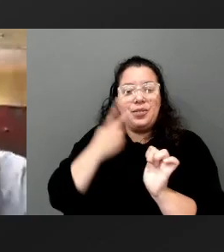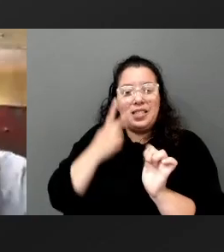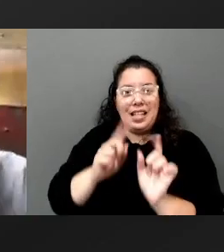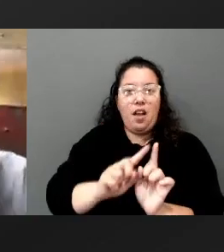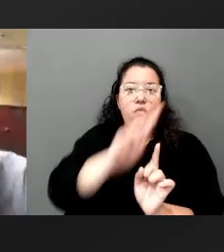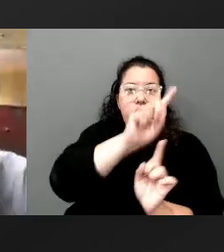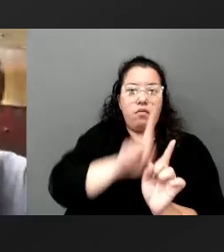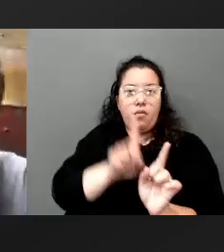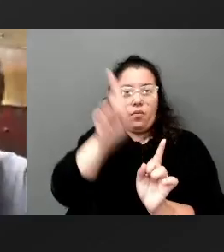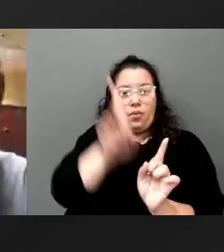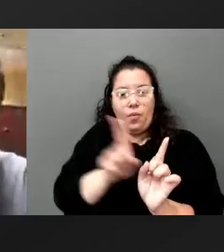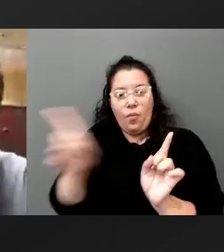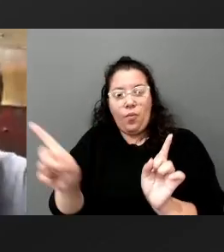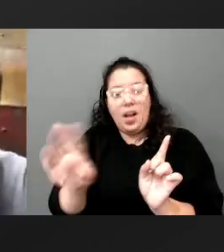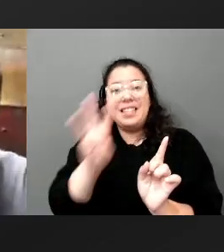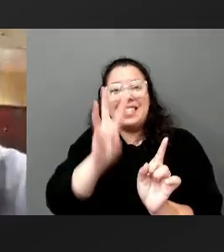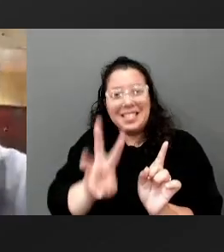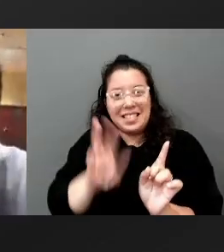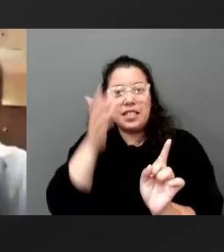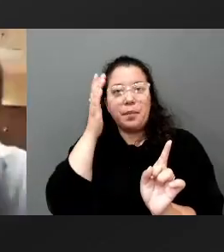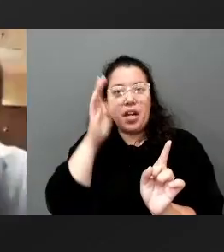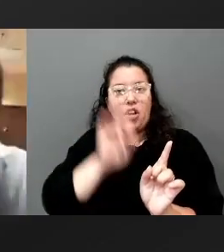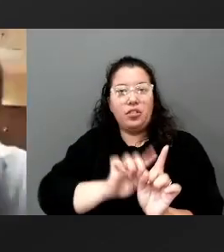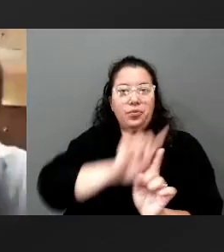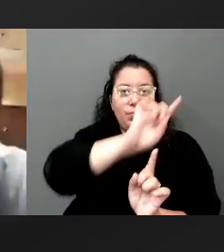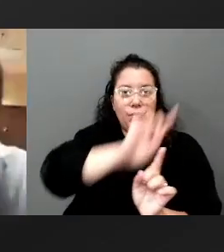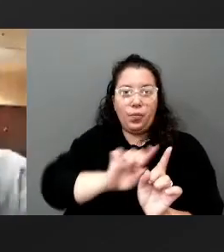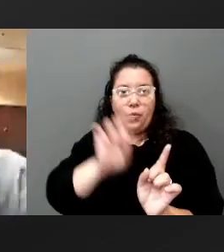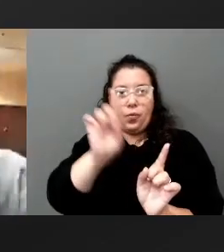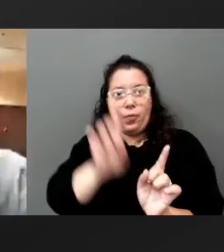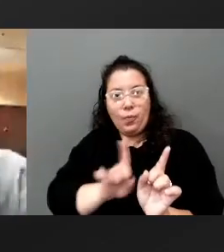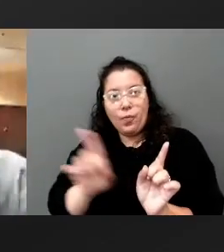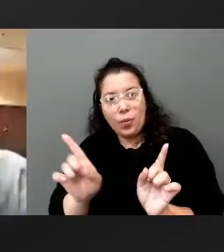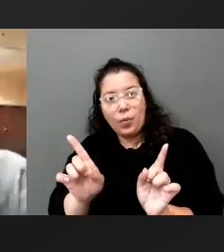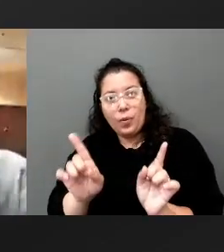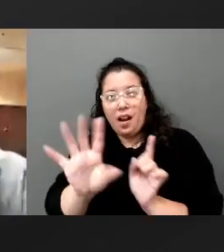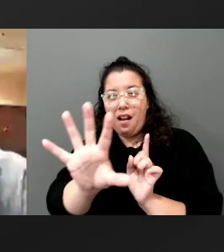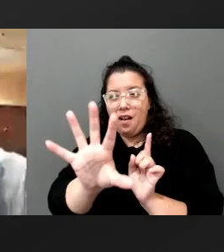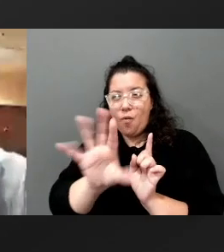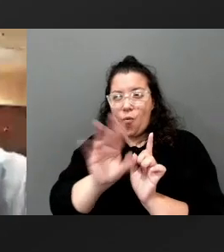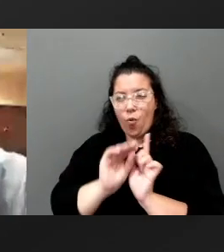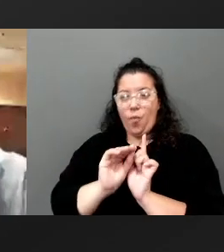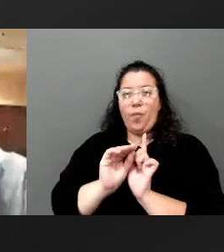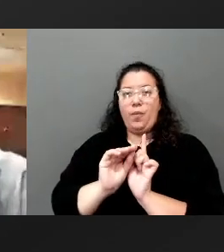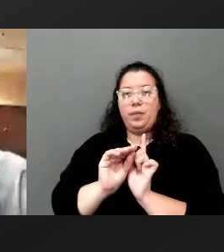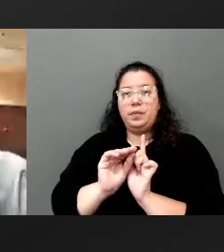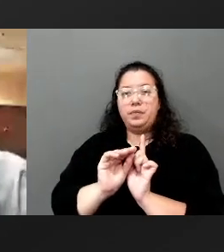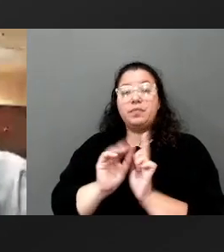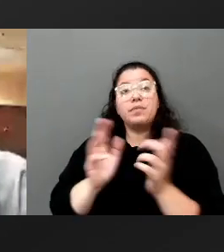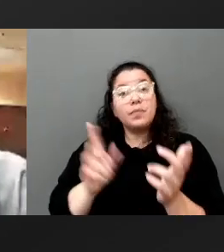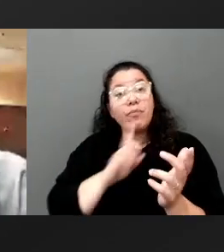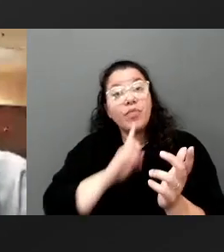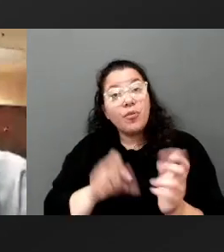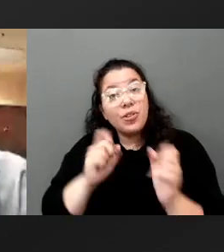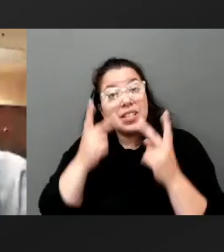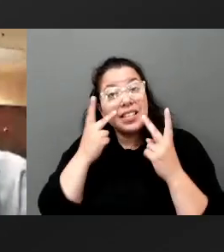a fingerprint that you can use to identify the telescope that took the image. So if you go look at a Hubble image, that has